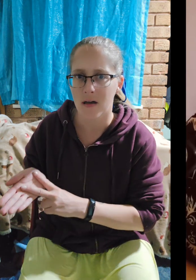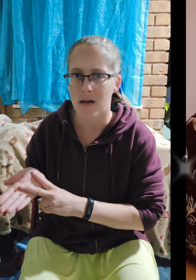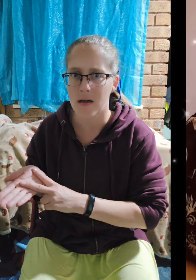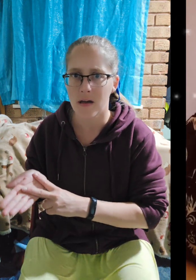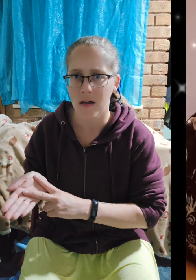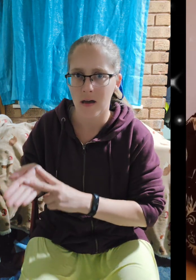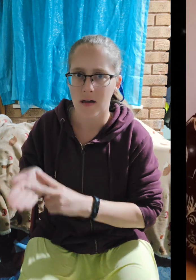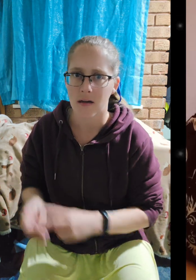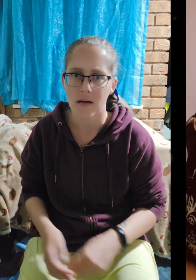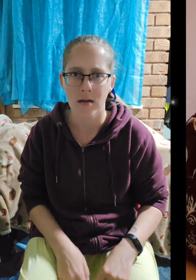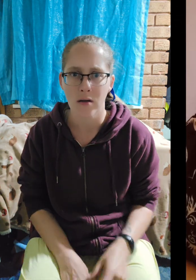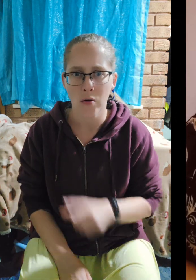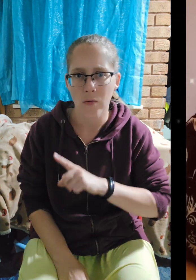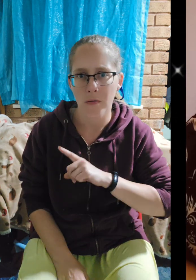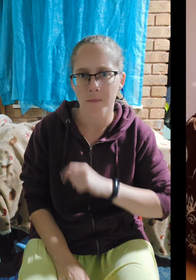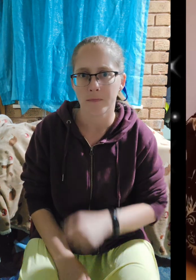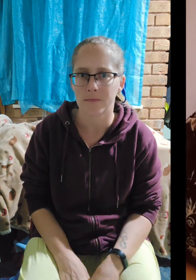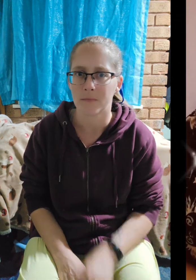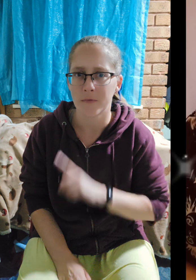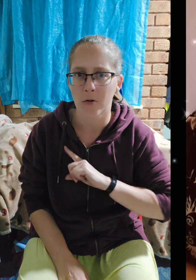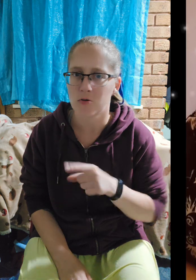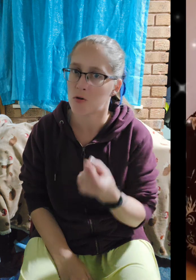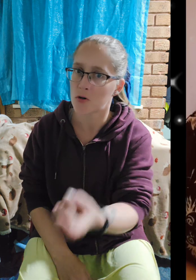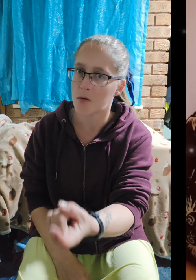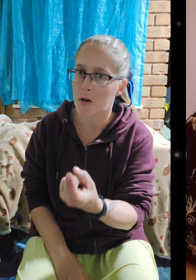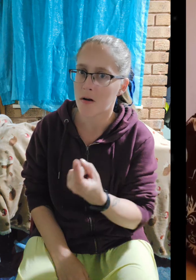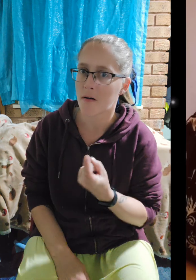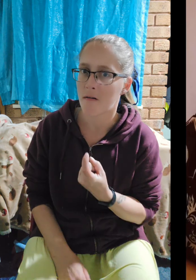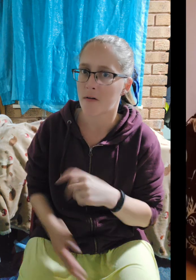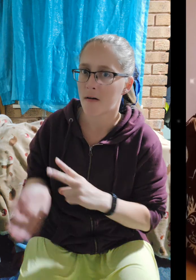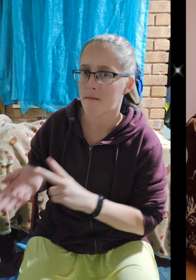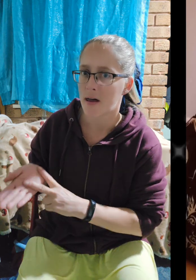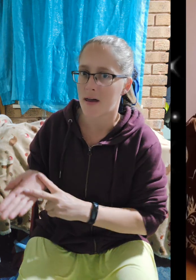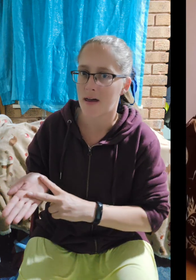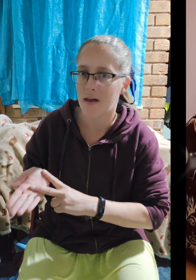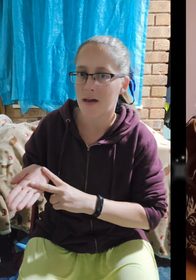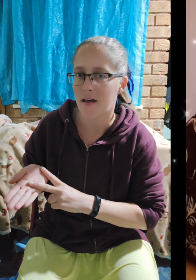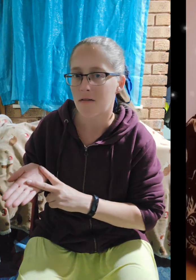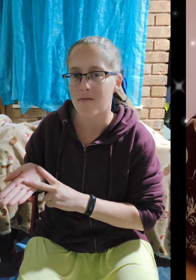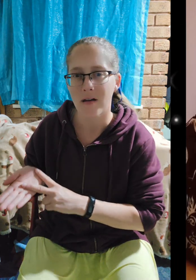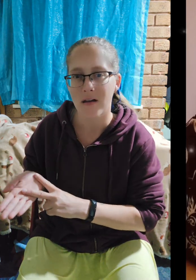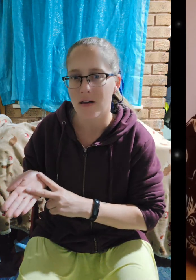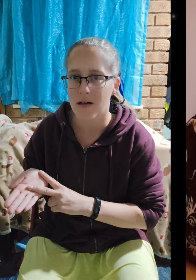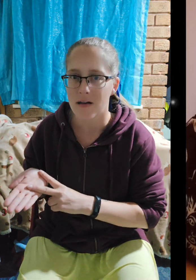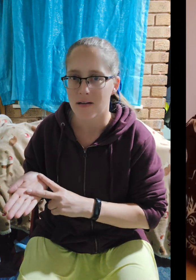Why don't you come on over, Valerie?